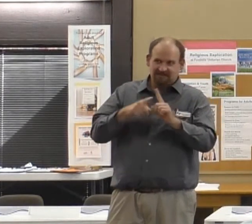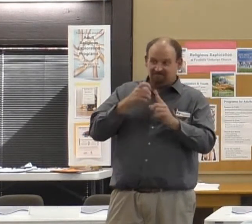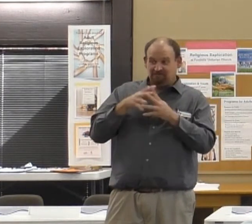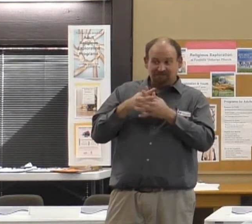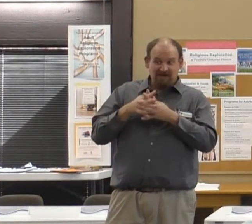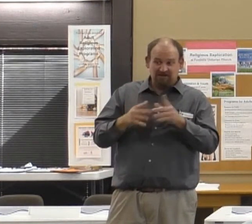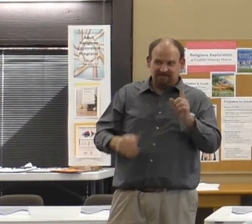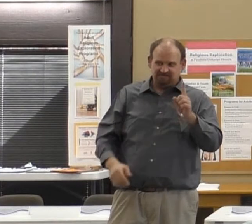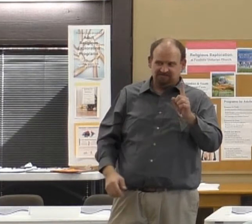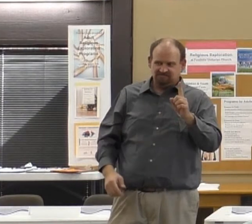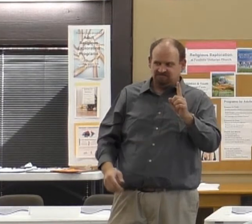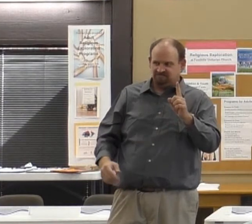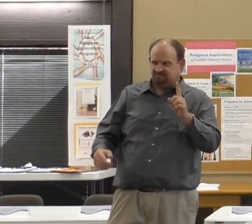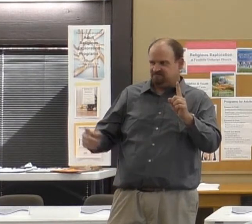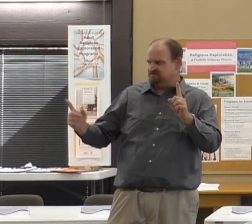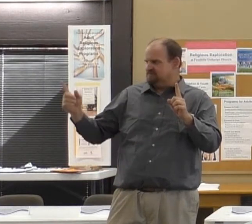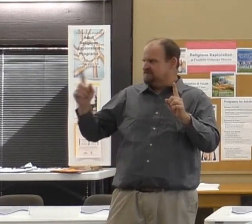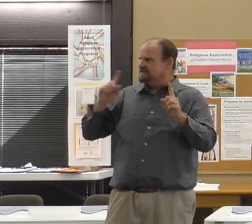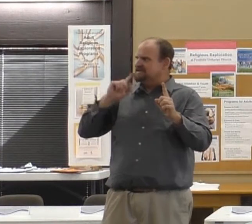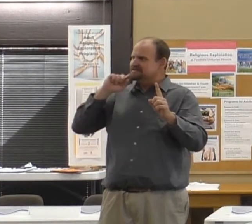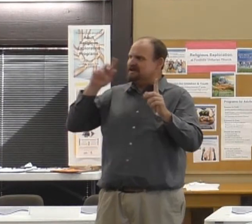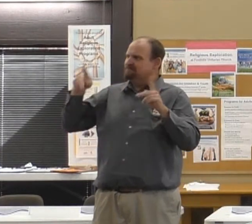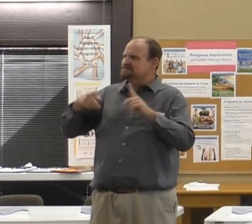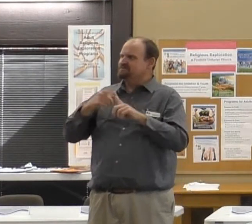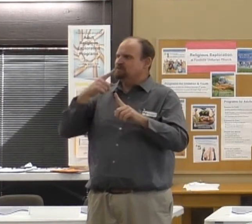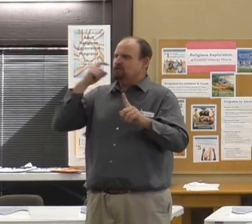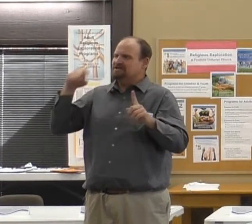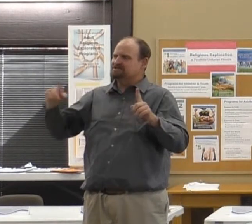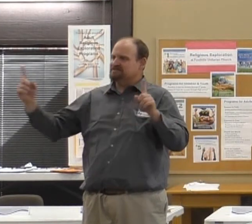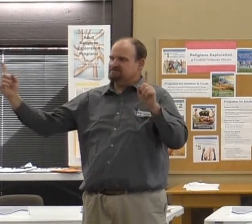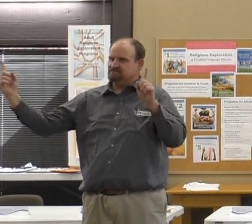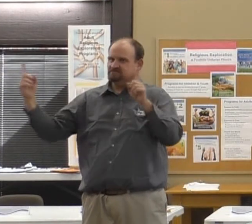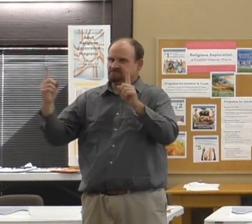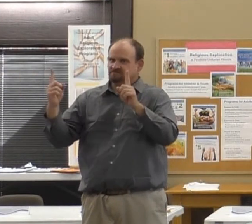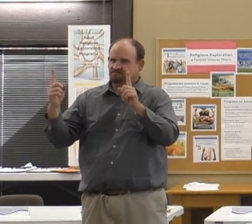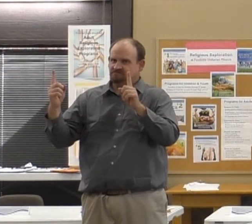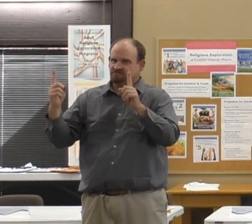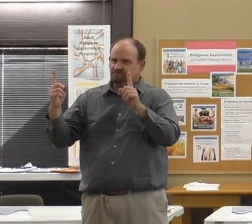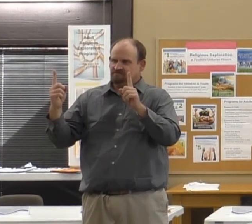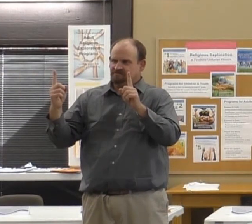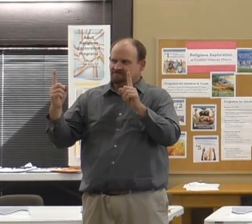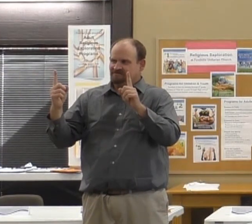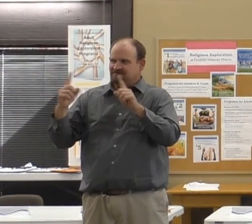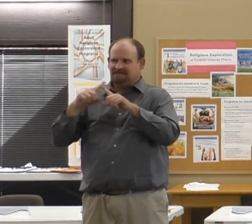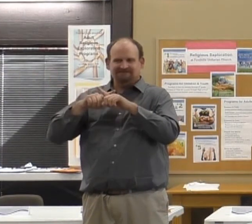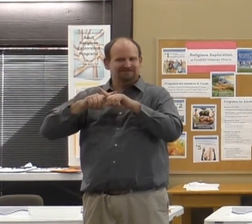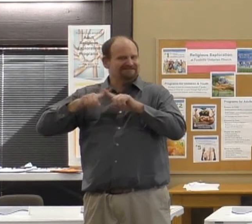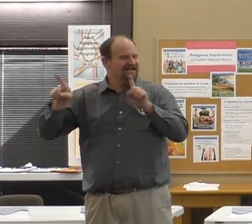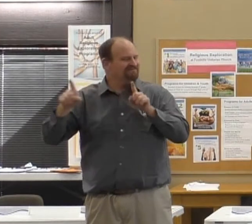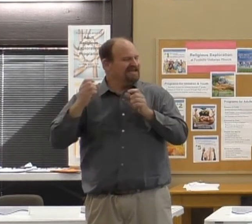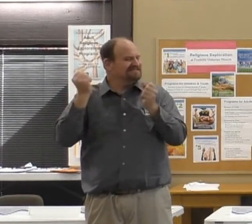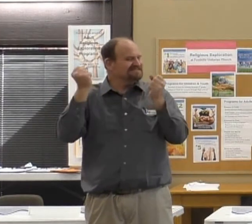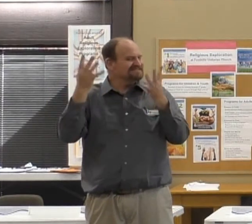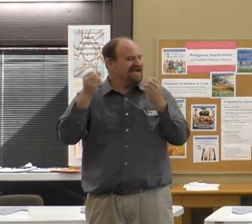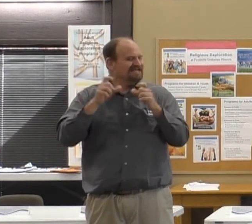So if there is a deaf person who's American and a deaf person who is Russian,